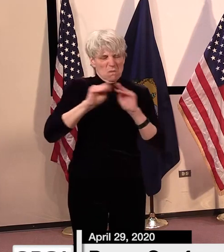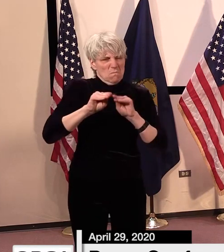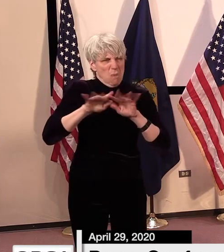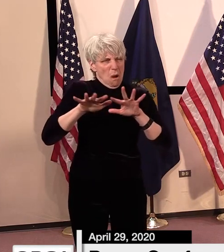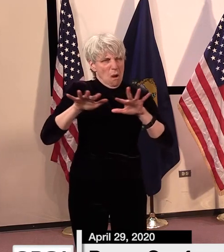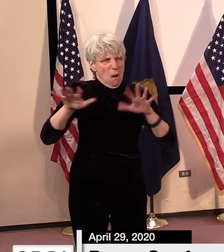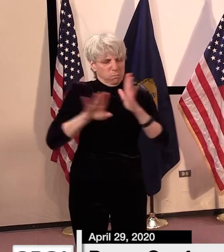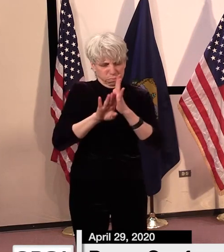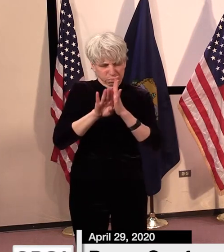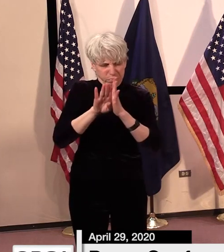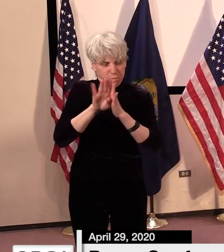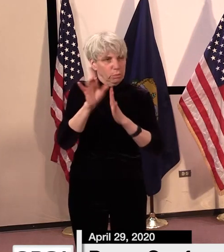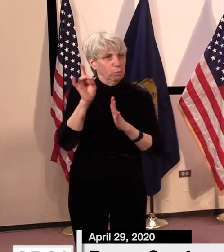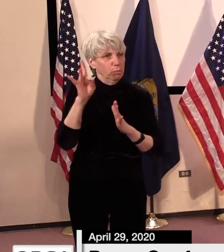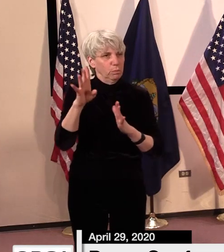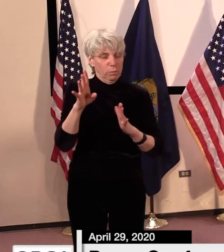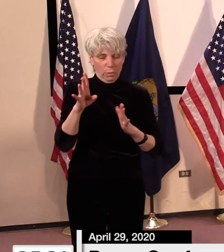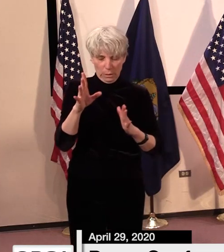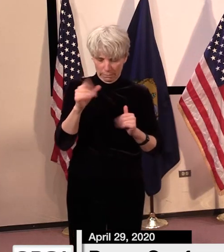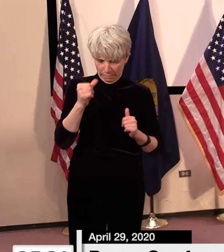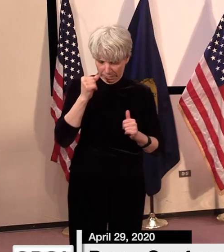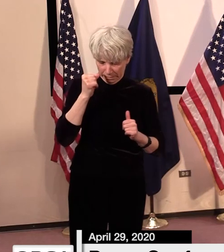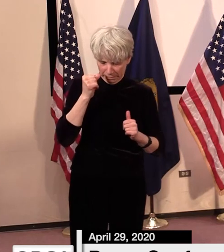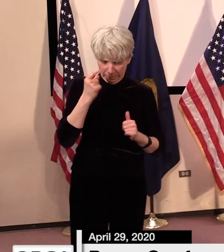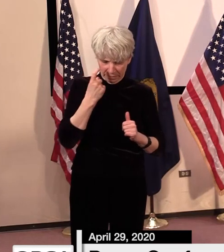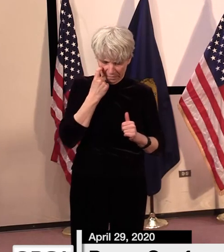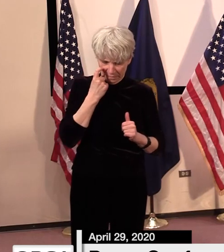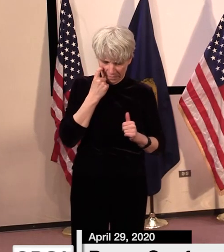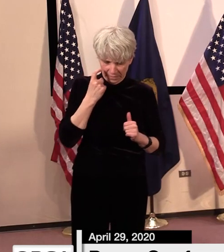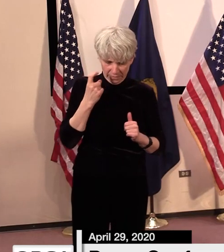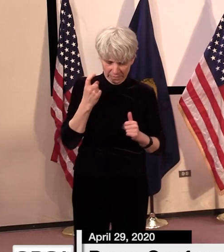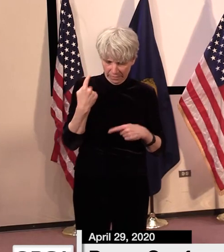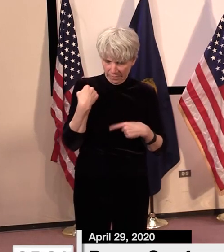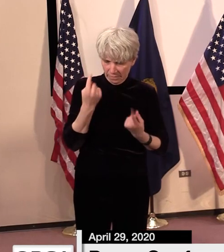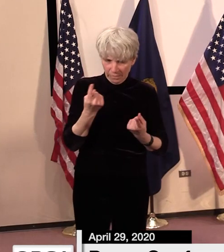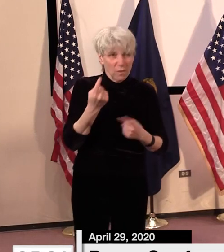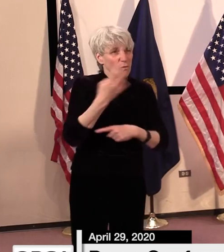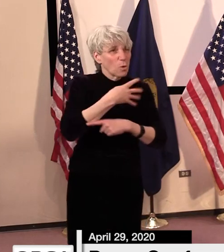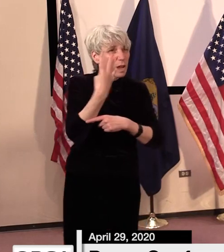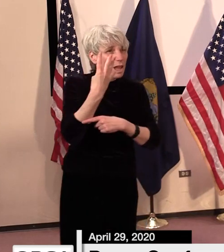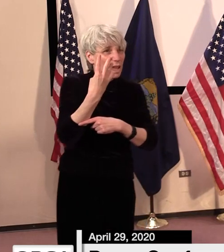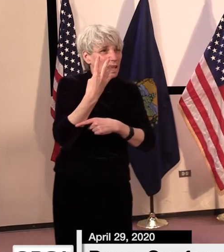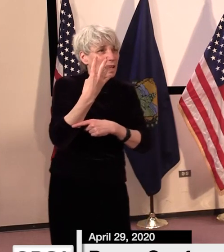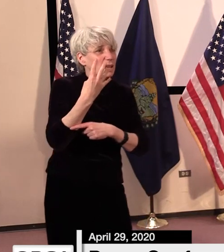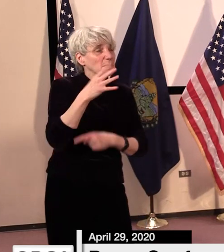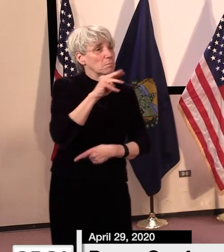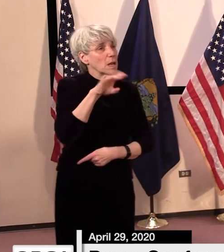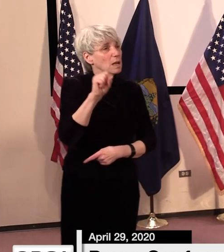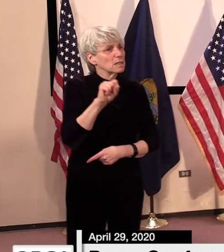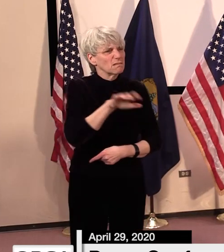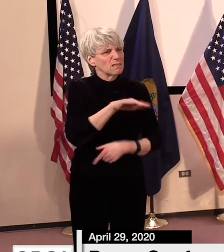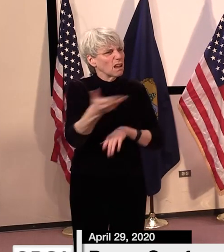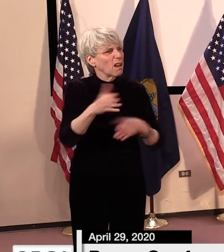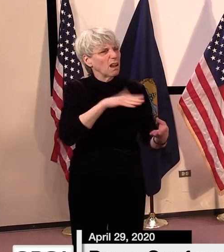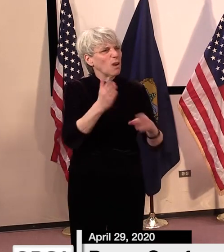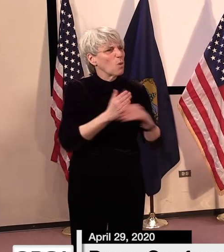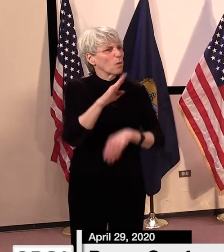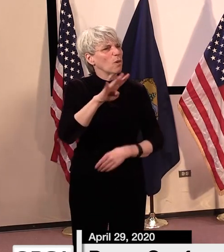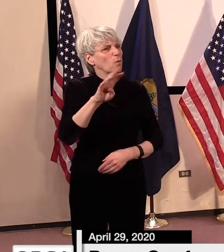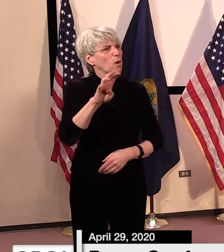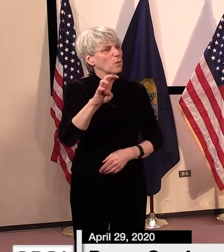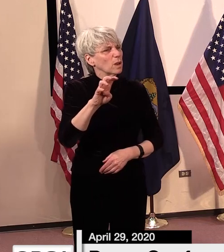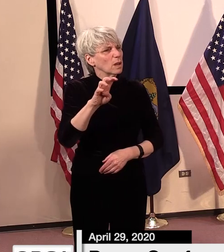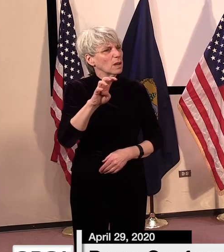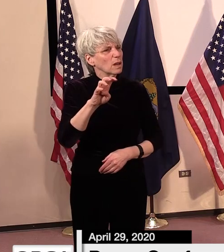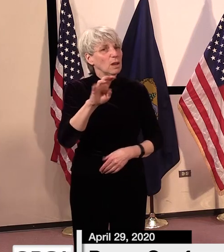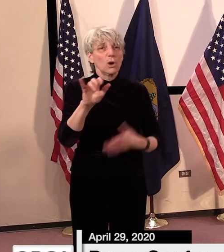this. They've had 400 deaths, over 400 deaths over the last 4 days. As well, New York isn't done. I mean,